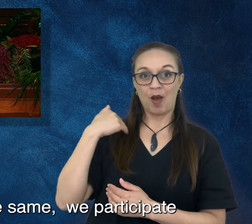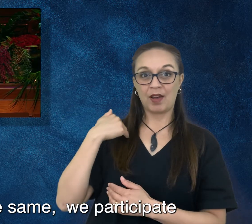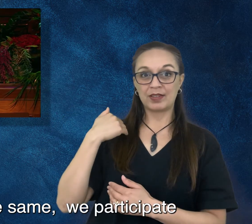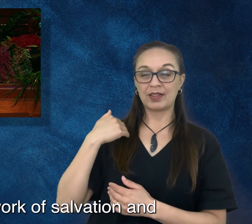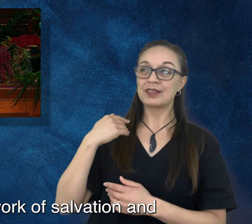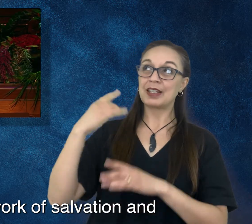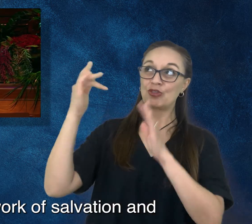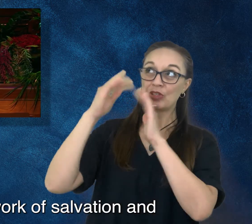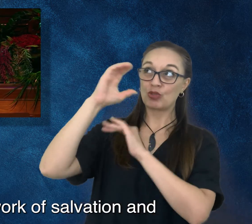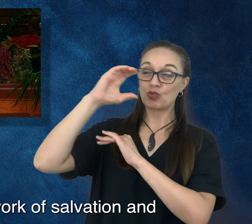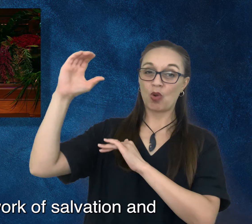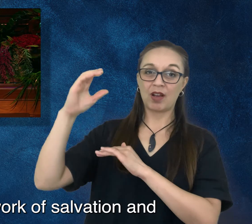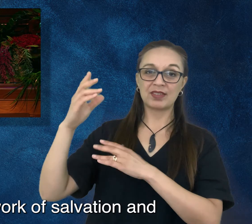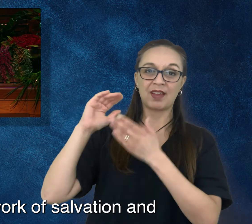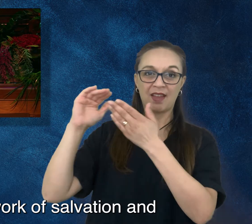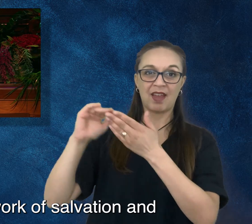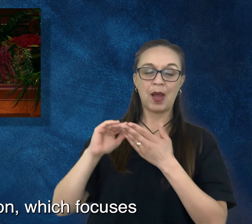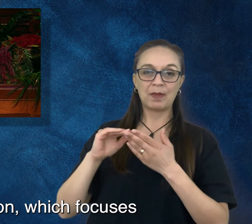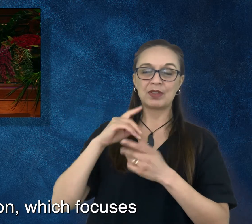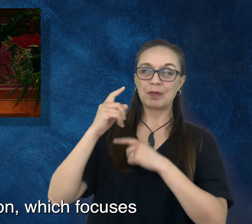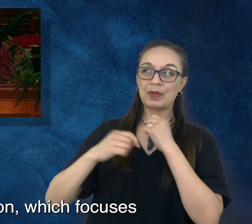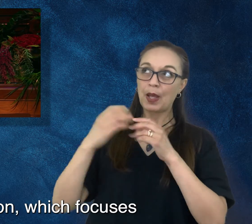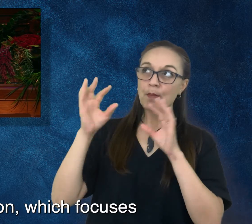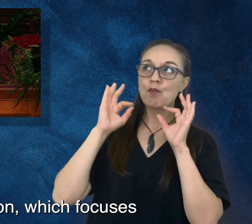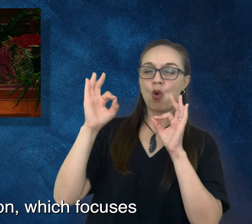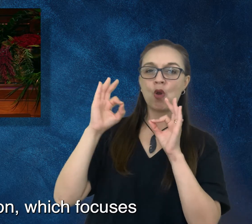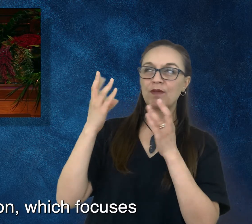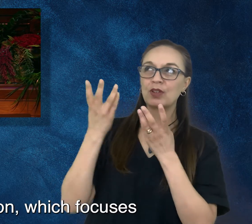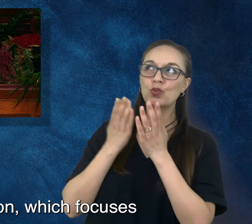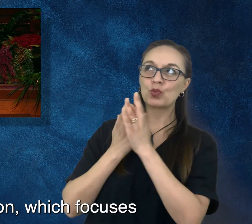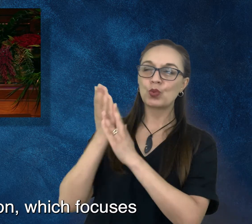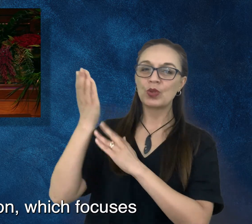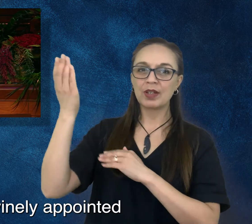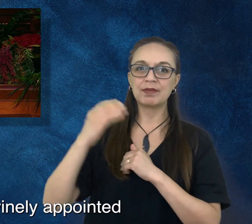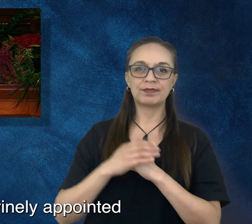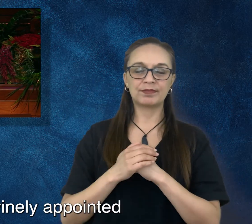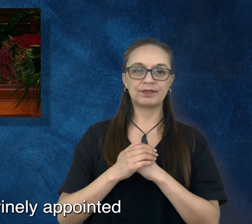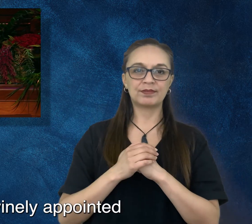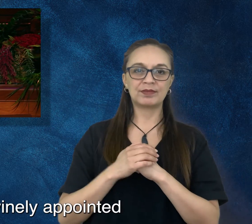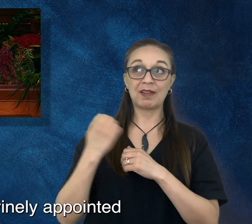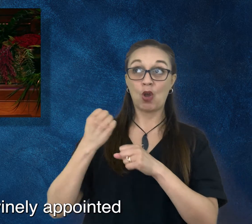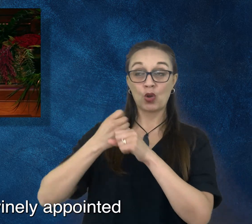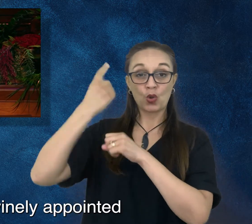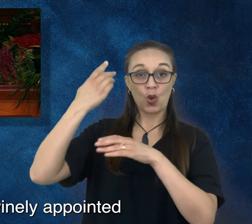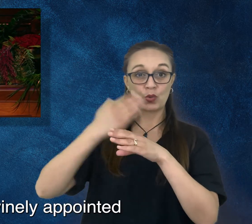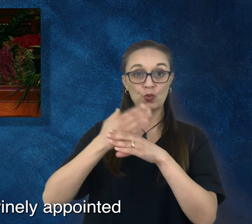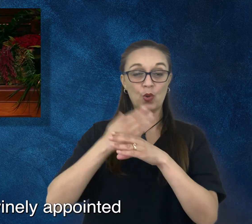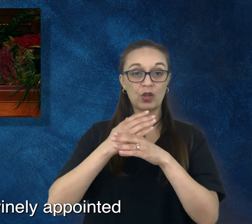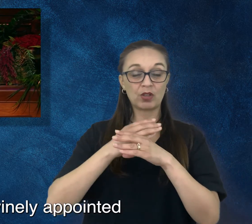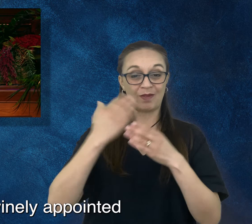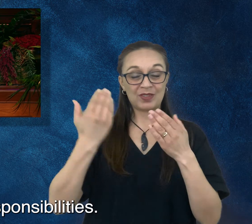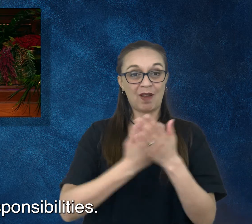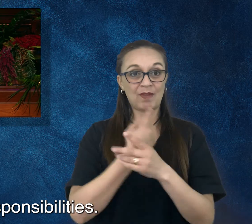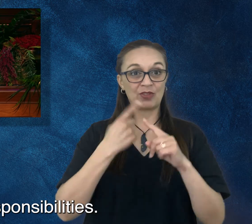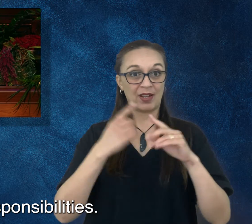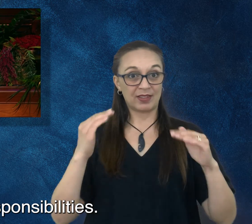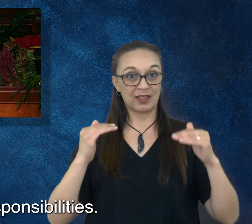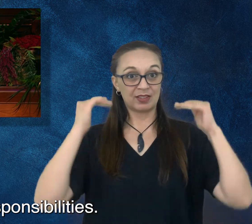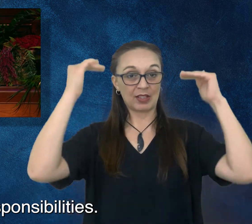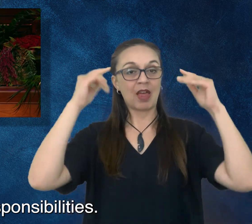we participate in God's work of salvation and exaltation, which focuses on divinely appointed